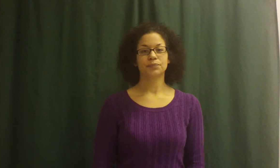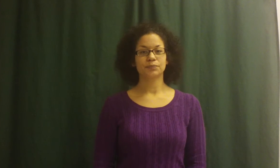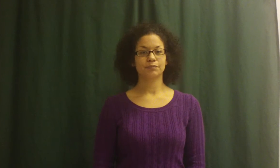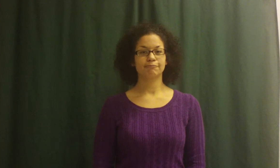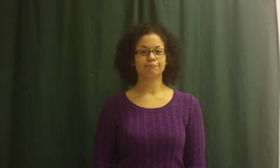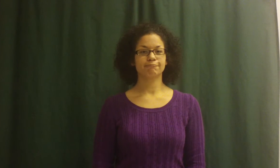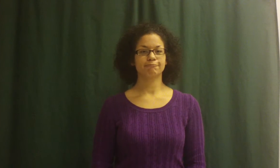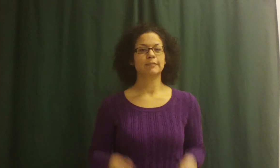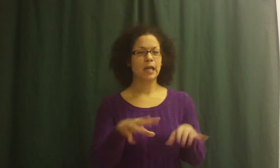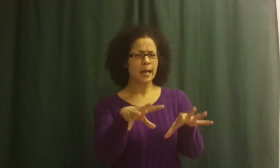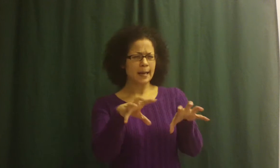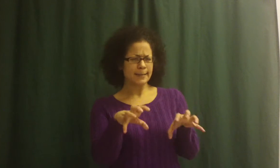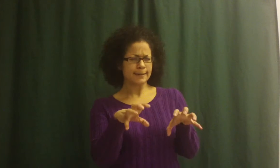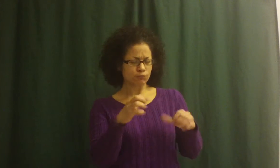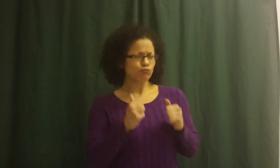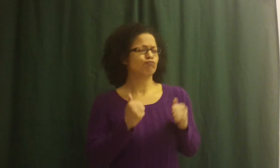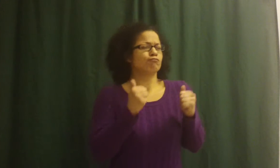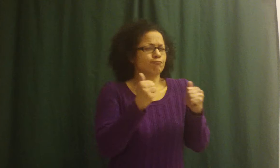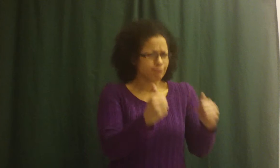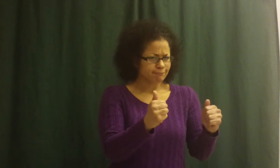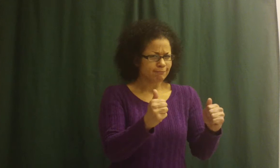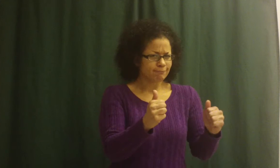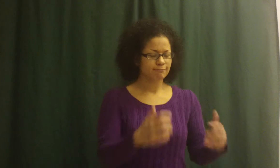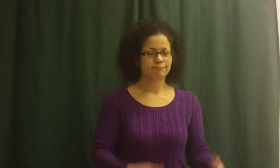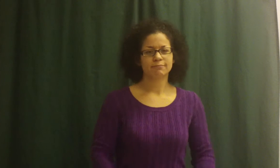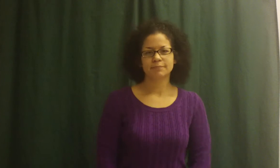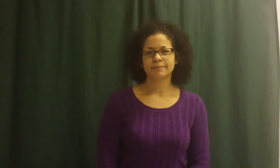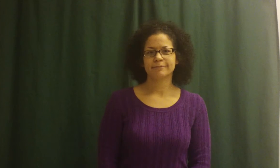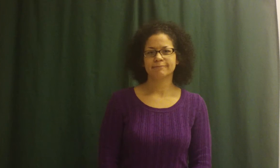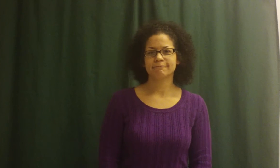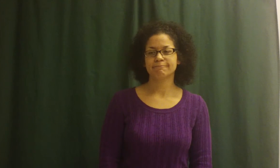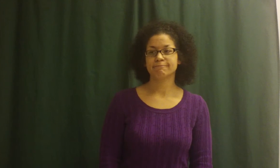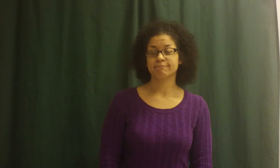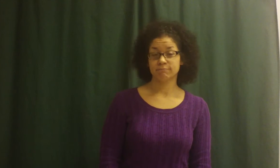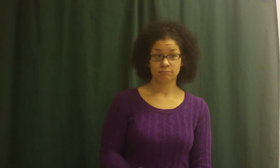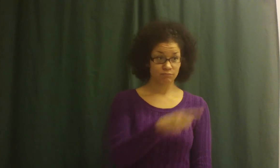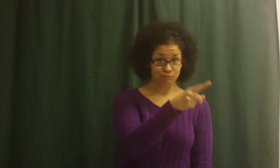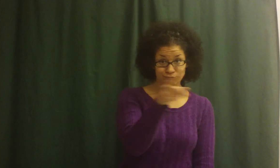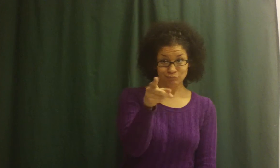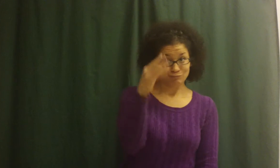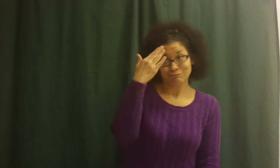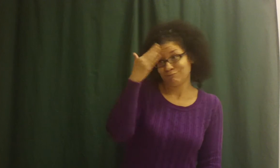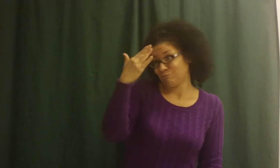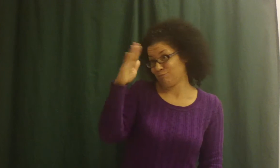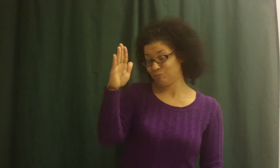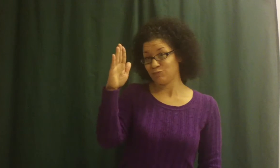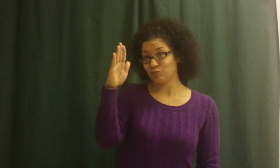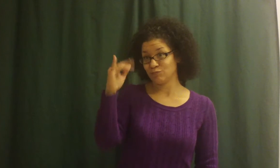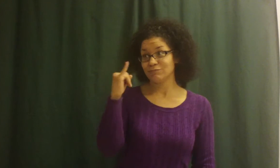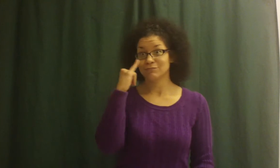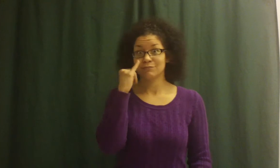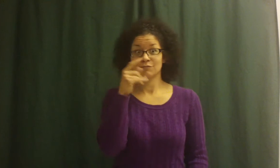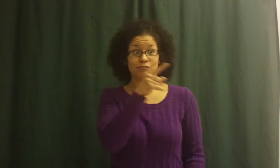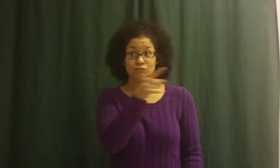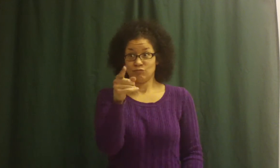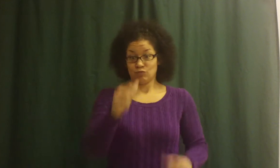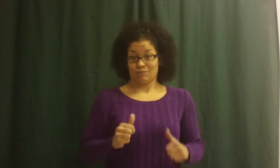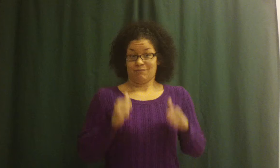Driving on the ice. I don't know how many of you have lived in climates where it snows or where the